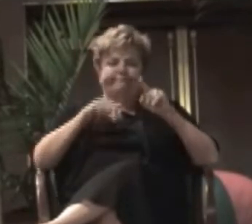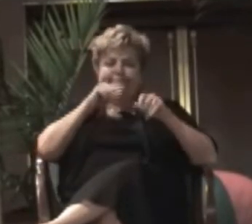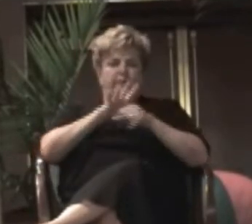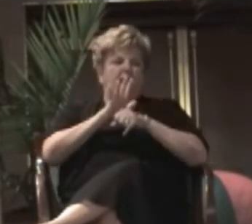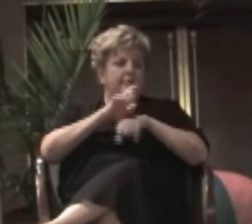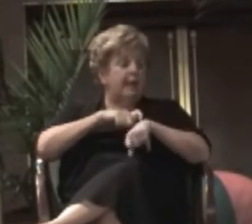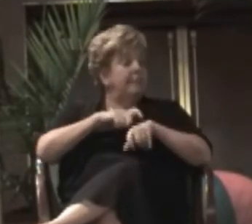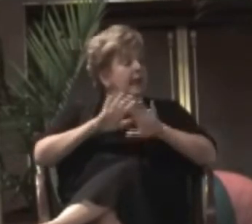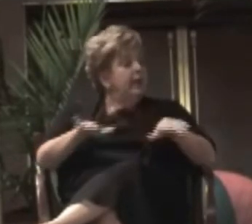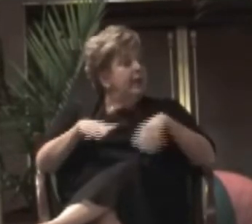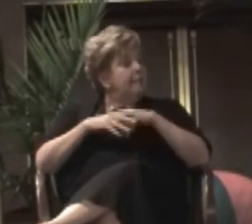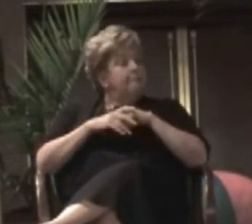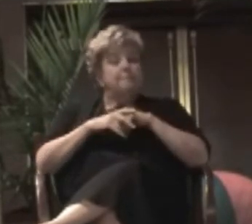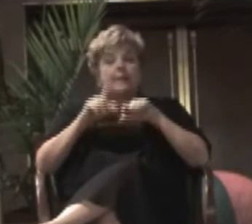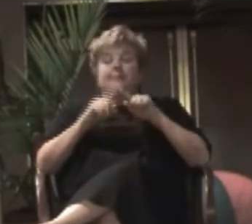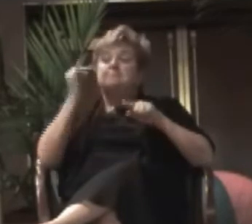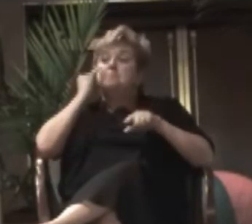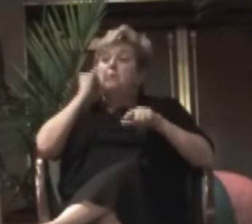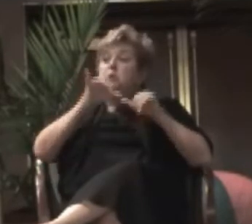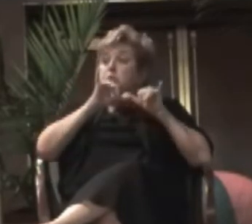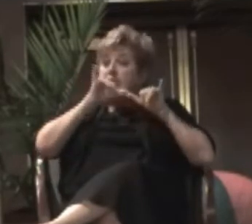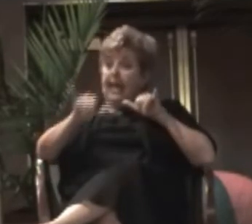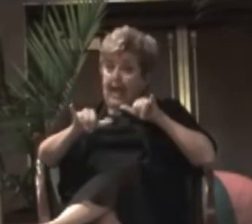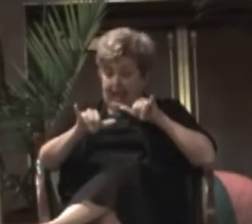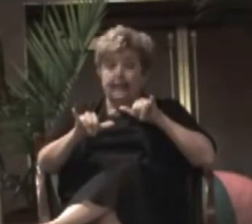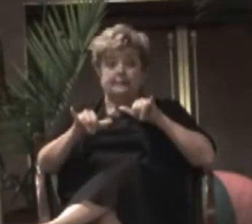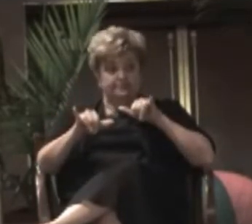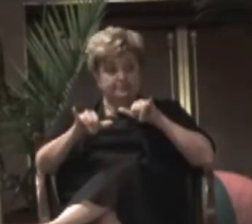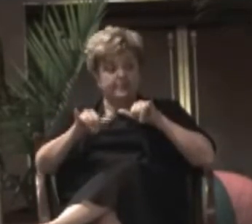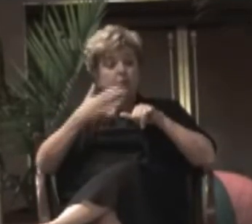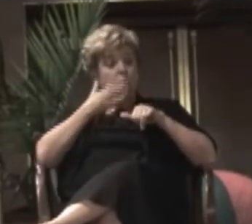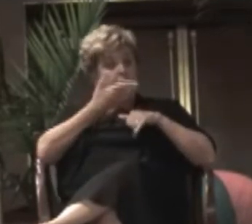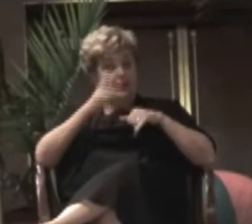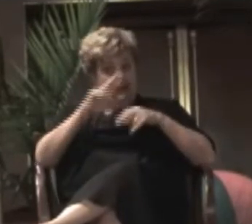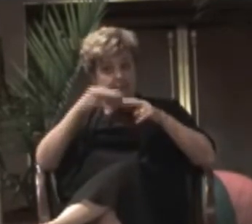And then if you stay long enough, the good thing about coming to Florida,